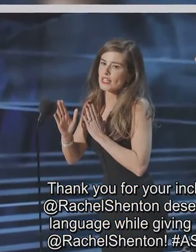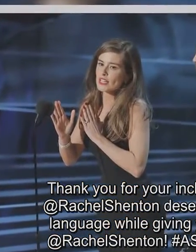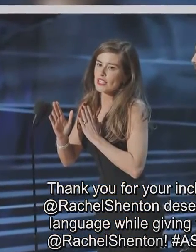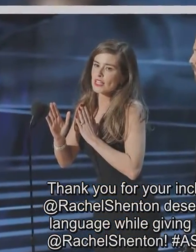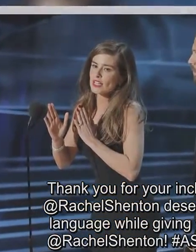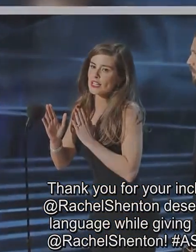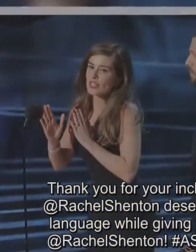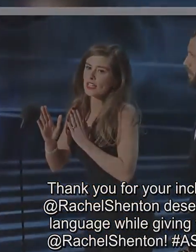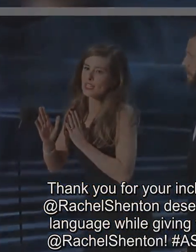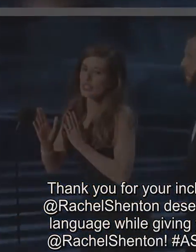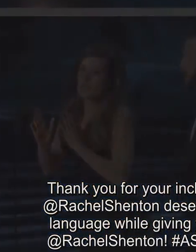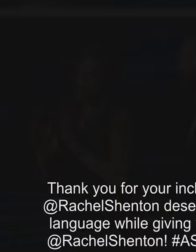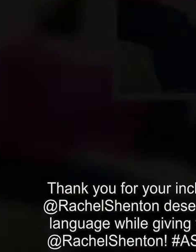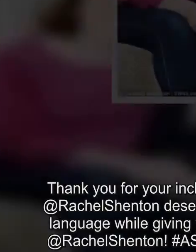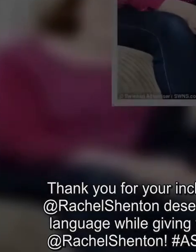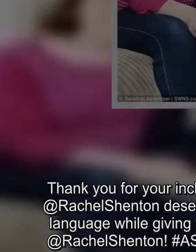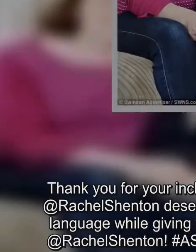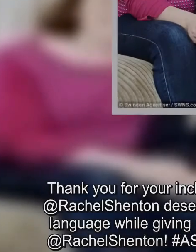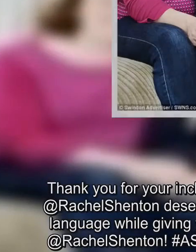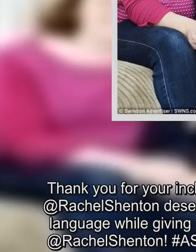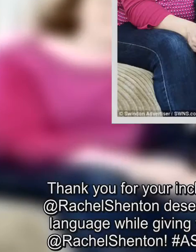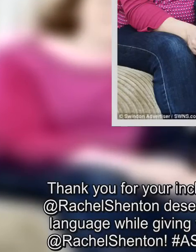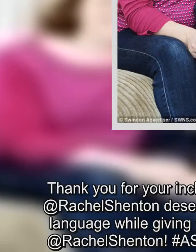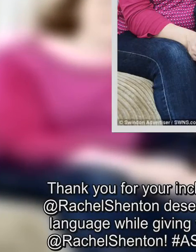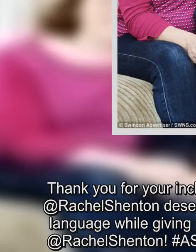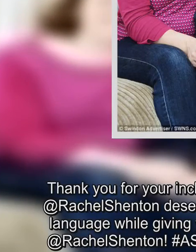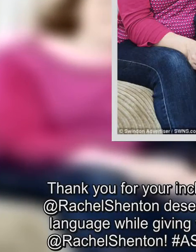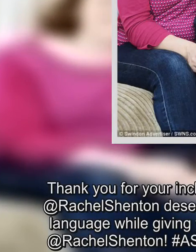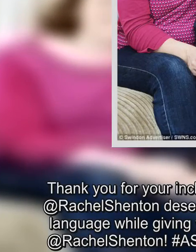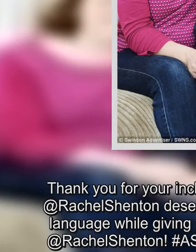Oscars 2018, Amy Finale tweeted.